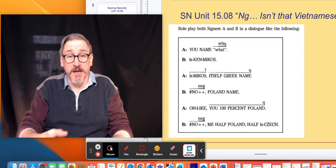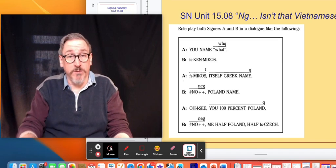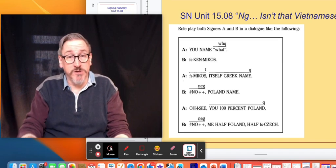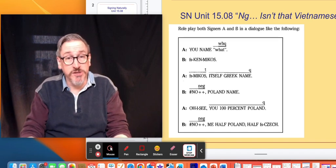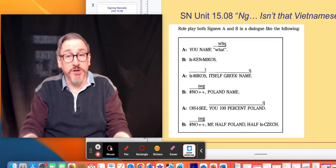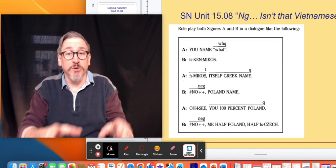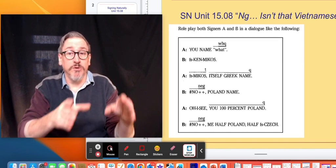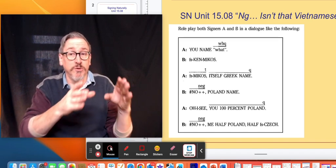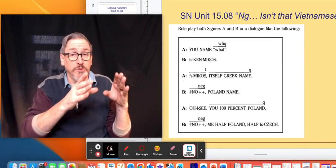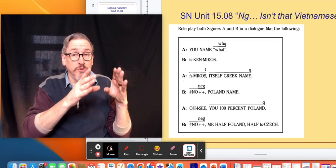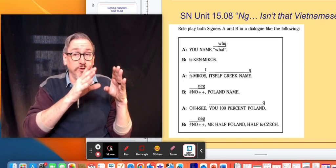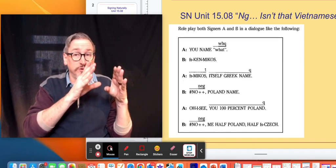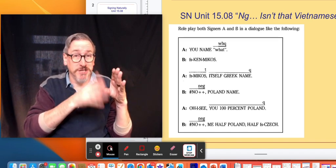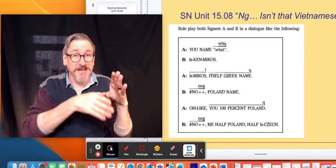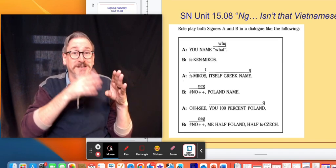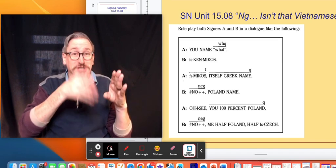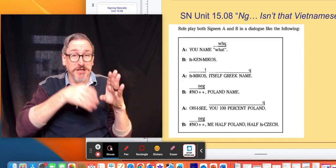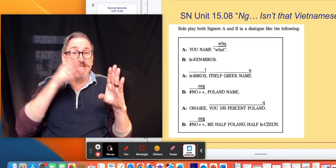It was also